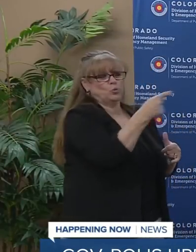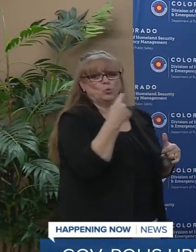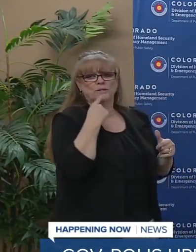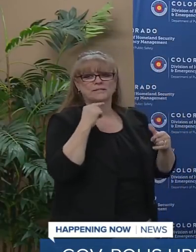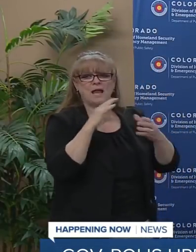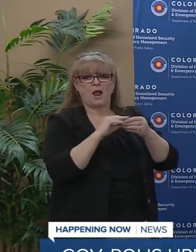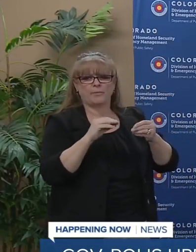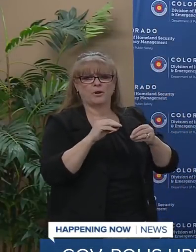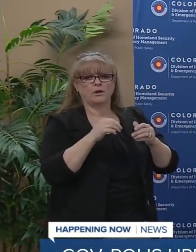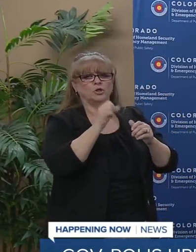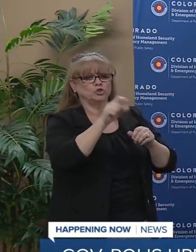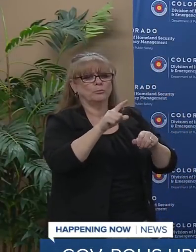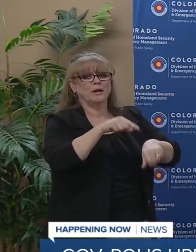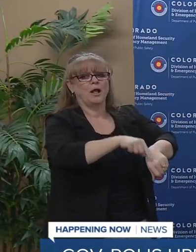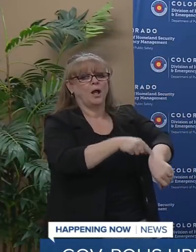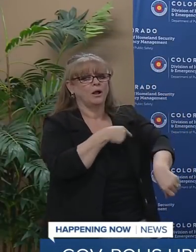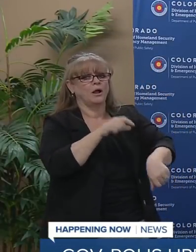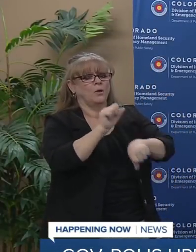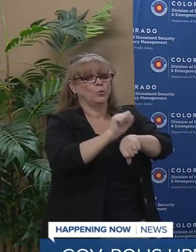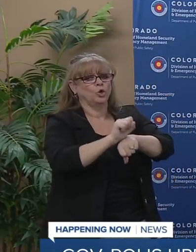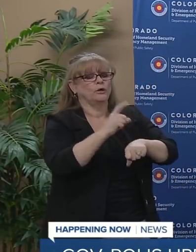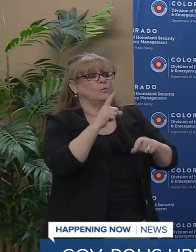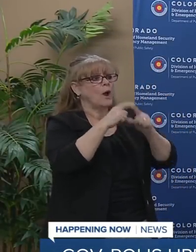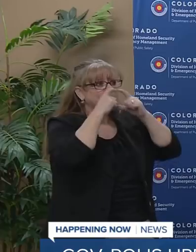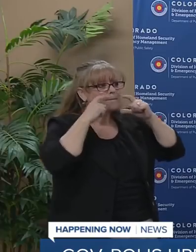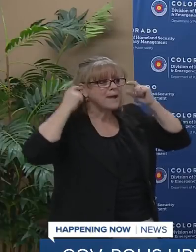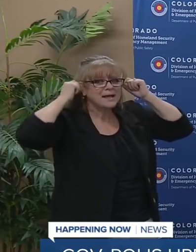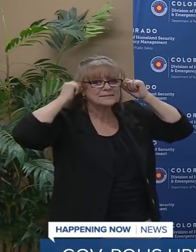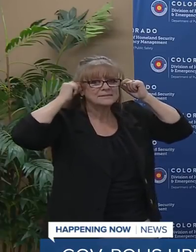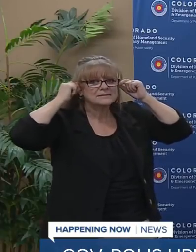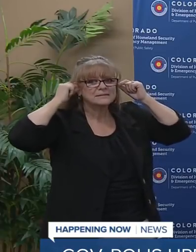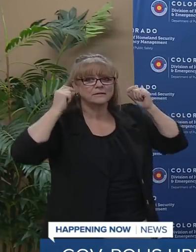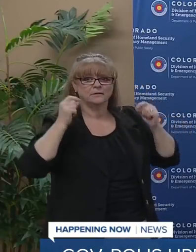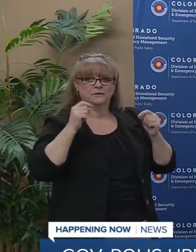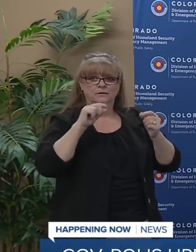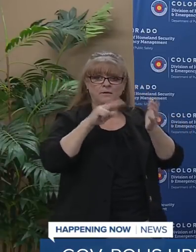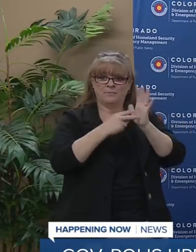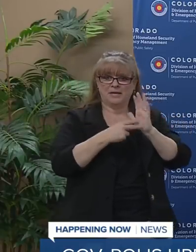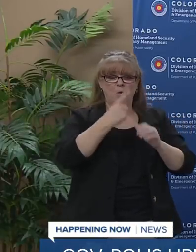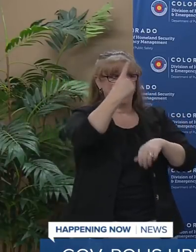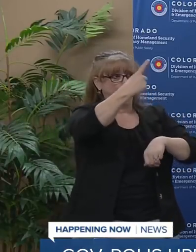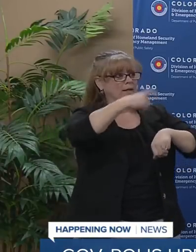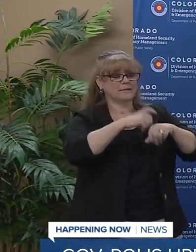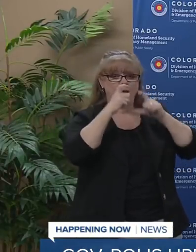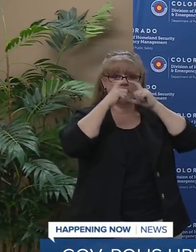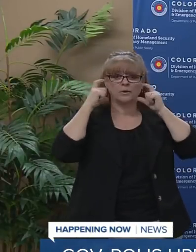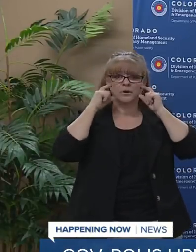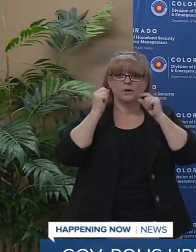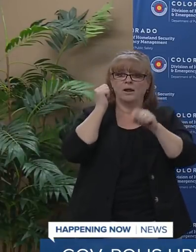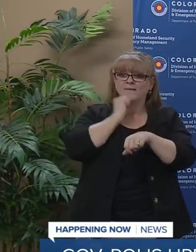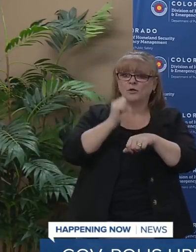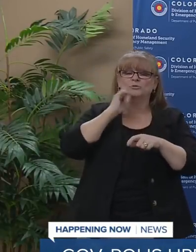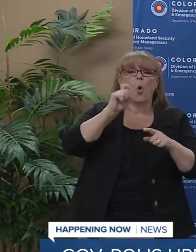those facial coverings? Would one last for the day, in your opinion? Yeah, so right now, many grocery stores are providing masks